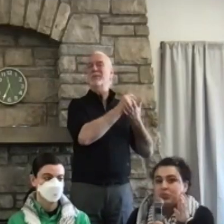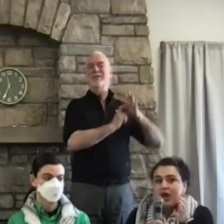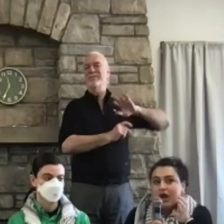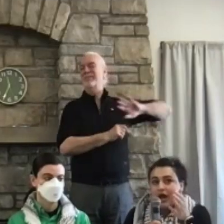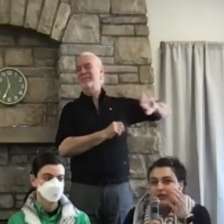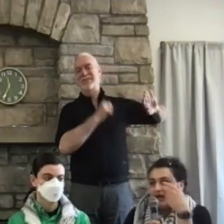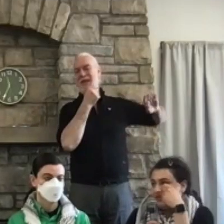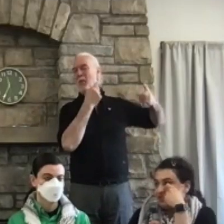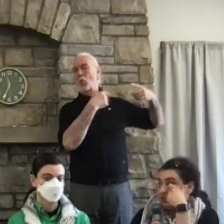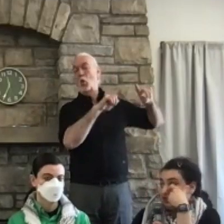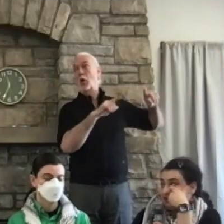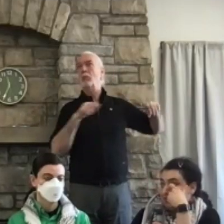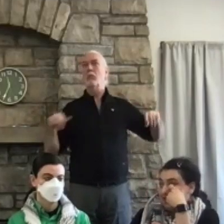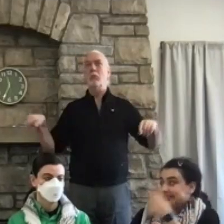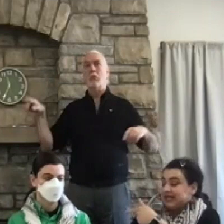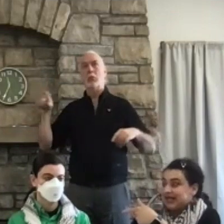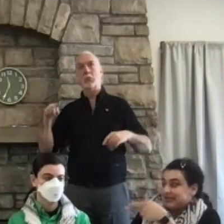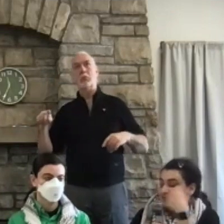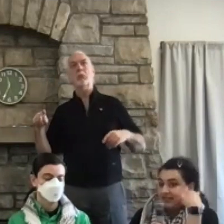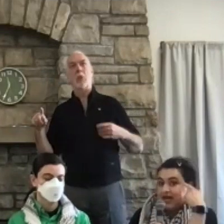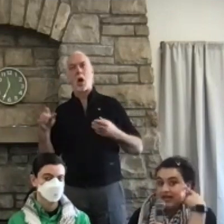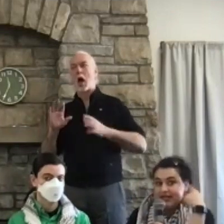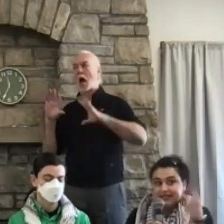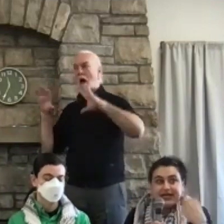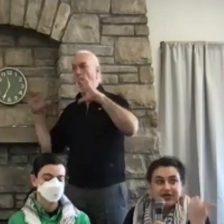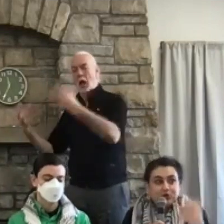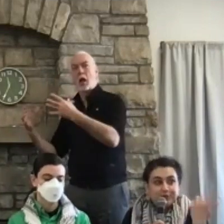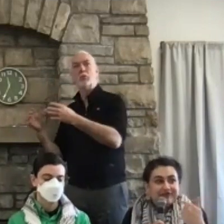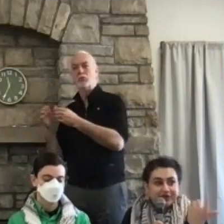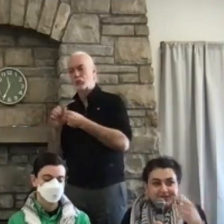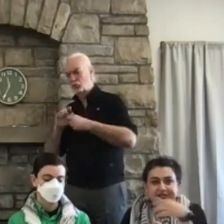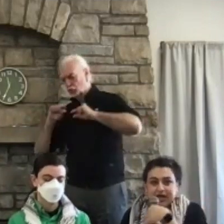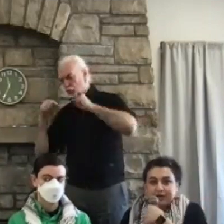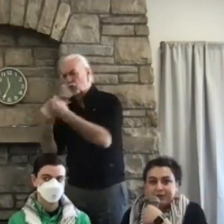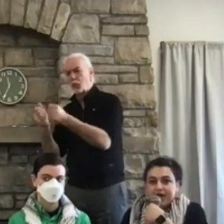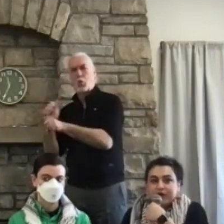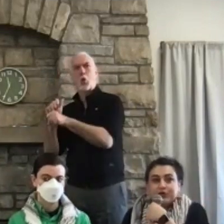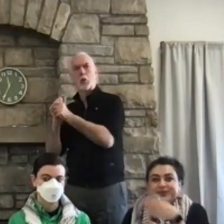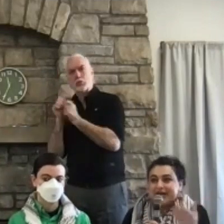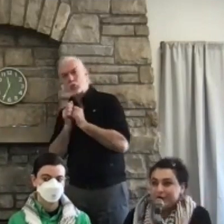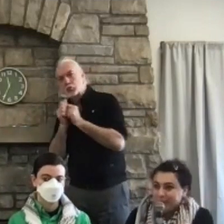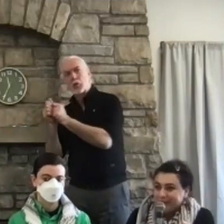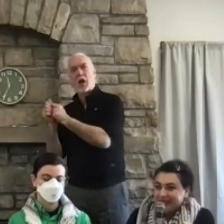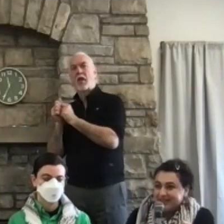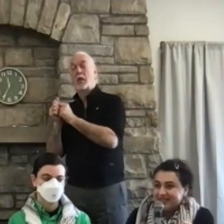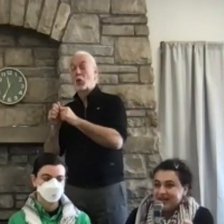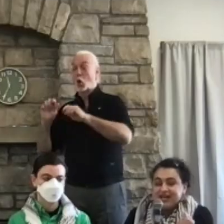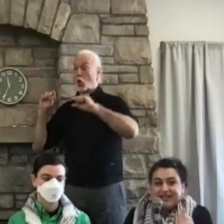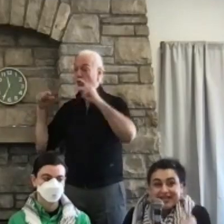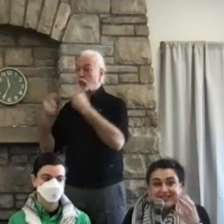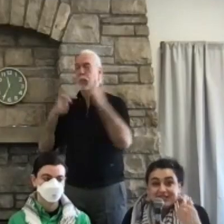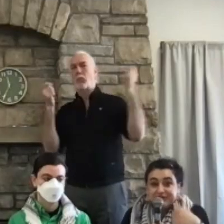right? A lot of indigenous treatment is collectively done. It is done in group efforts, group